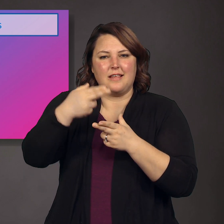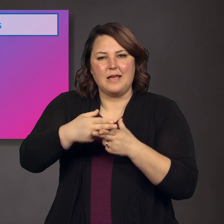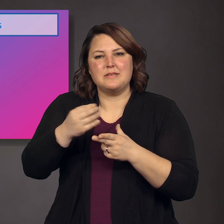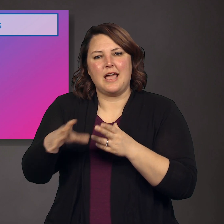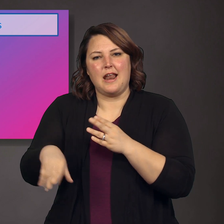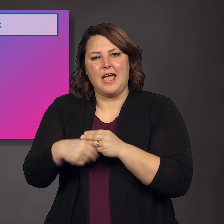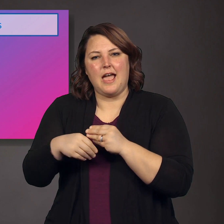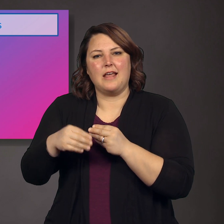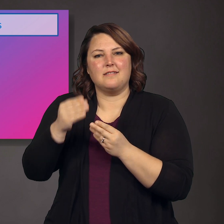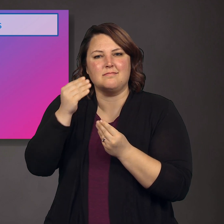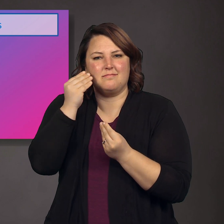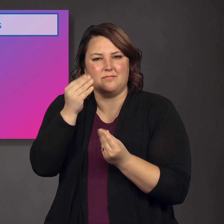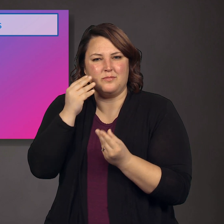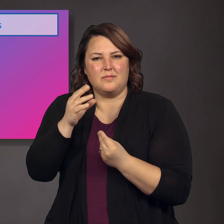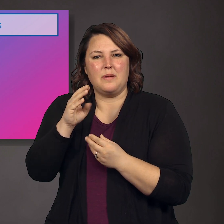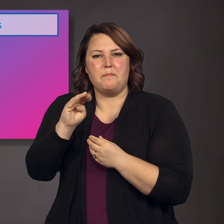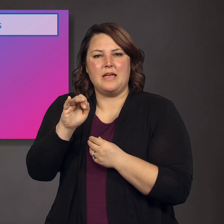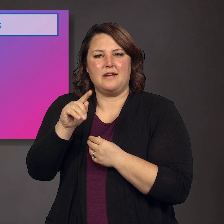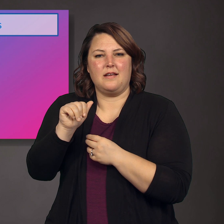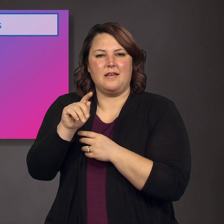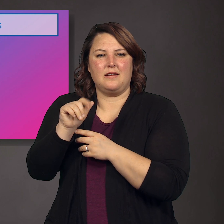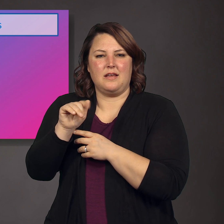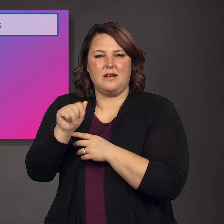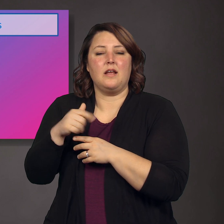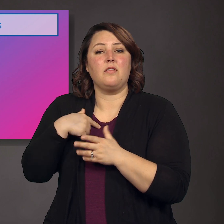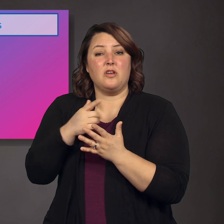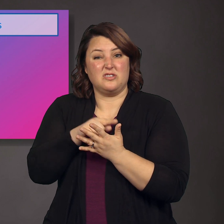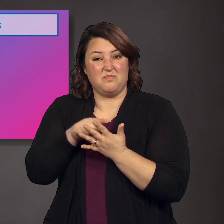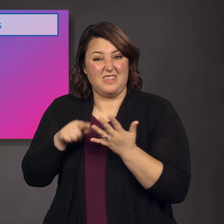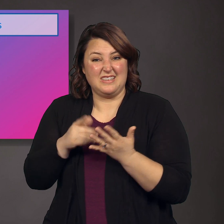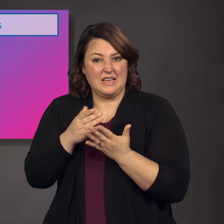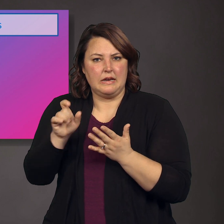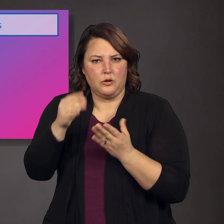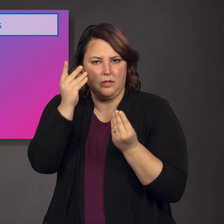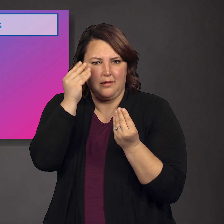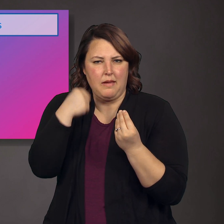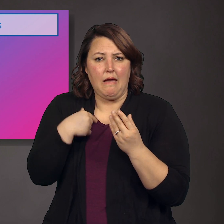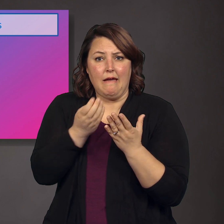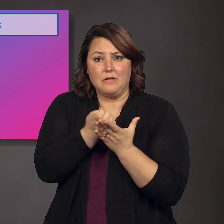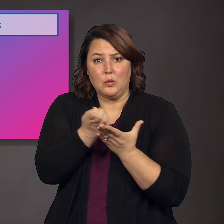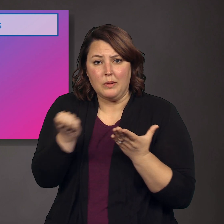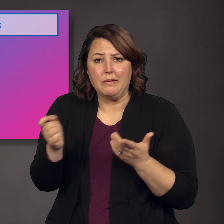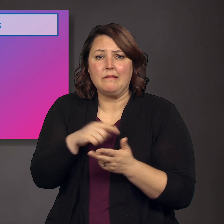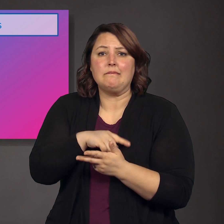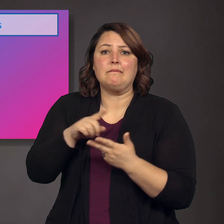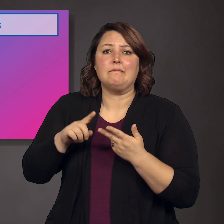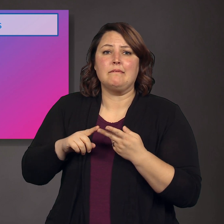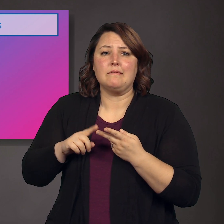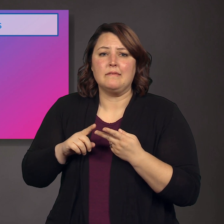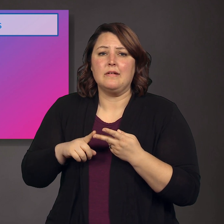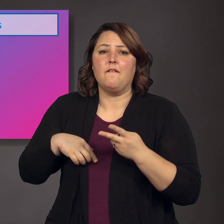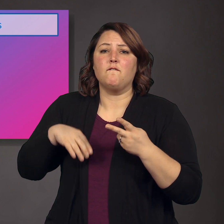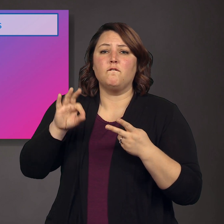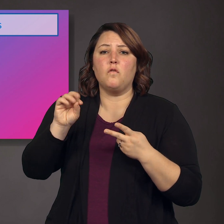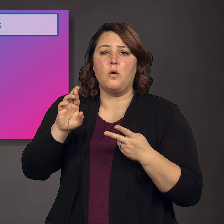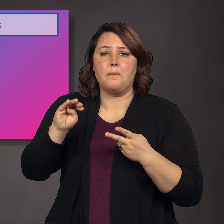needed to be thought about. The equipment that I was using, the format of the scan, resolution,